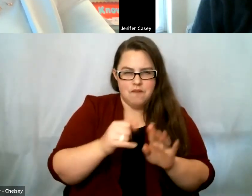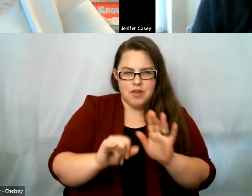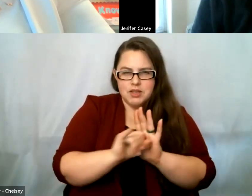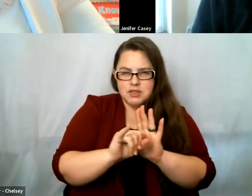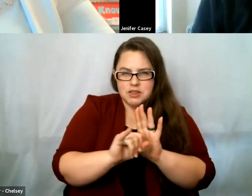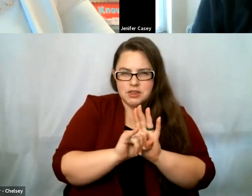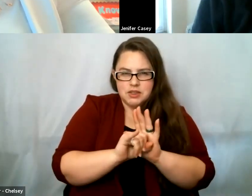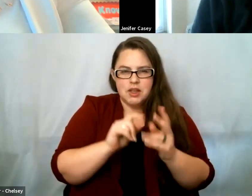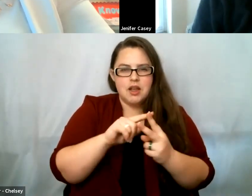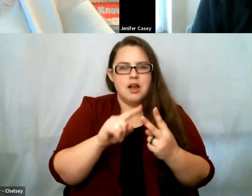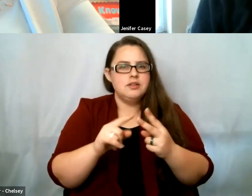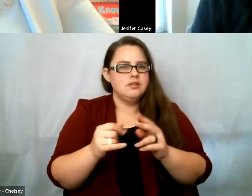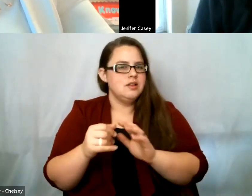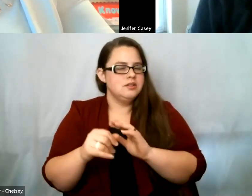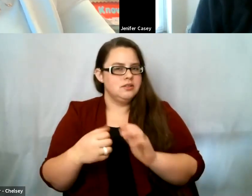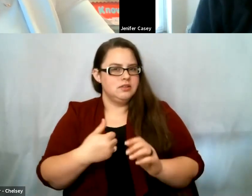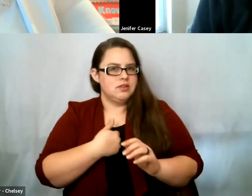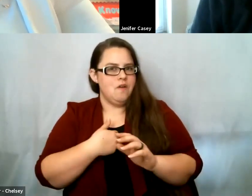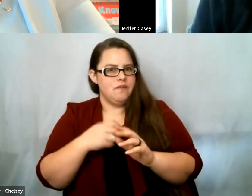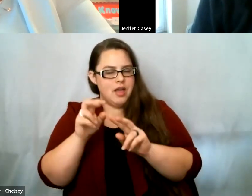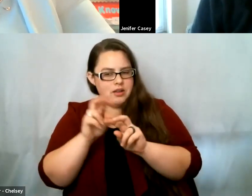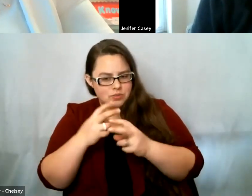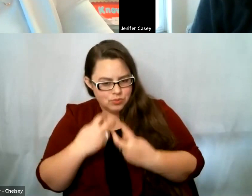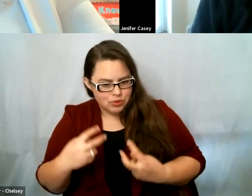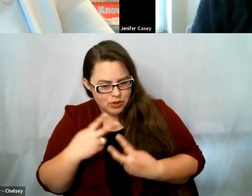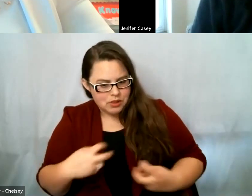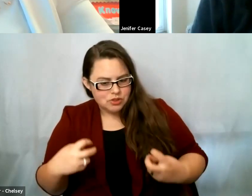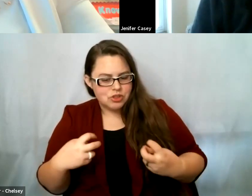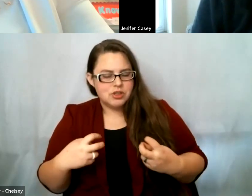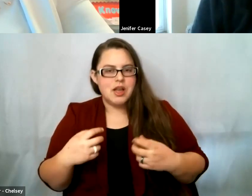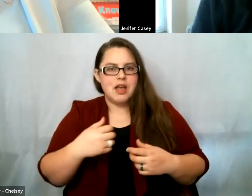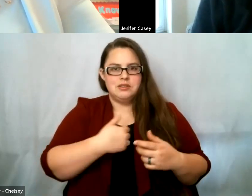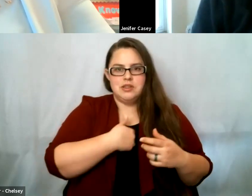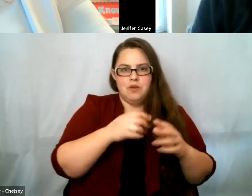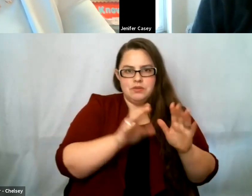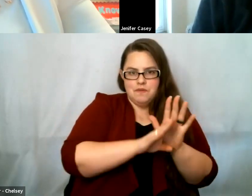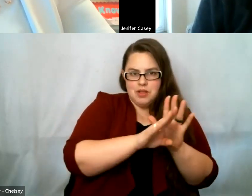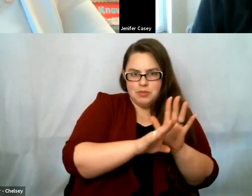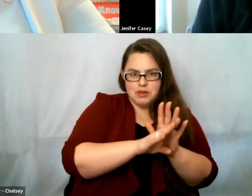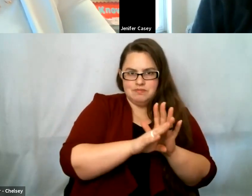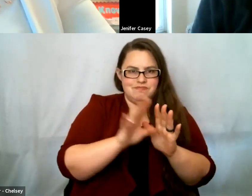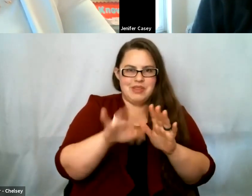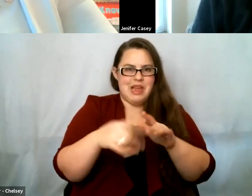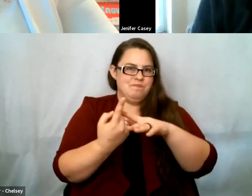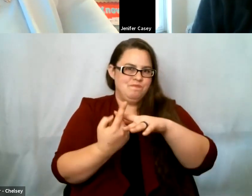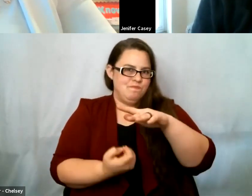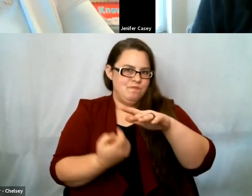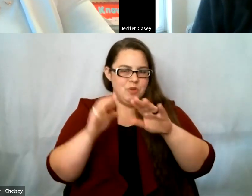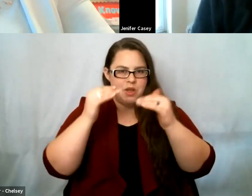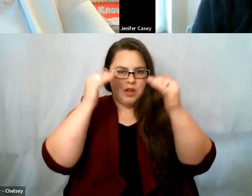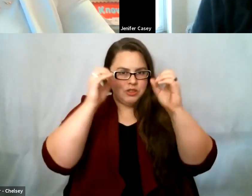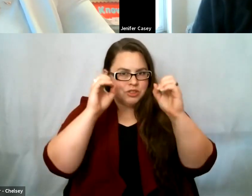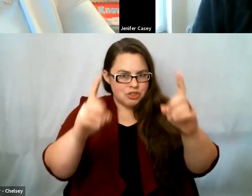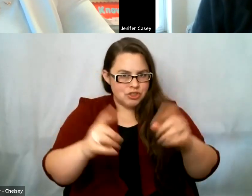and self-exploration and self-development, which is missing from higher ed. And so when